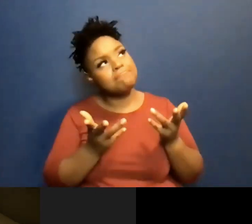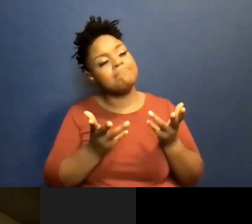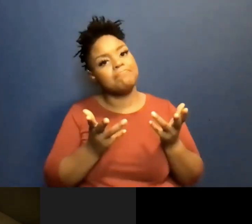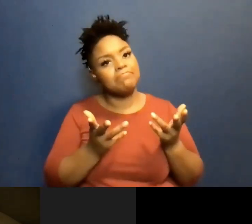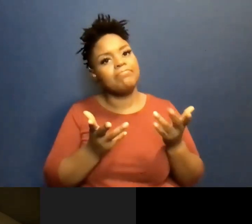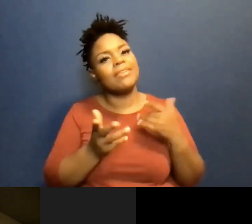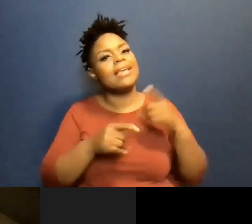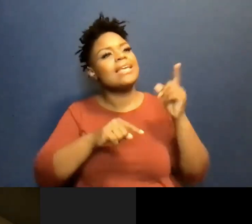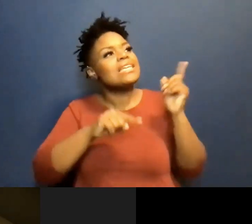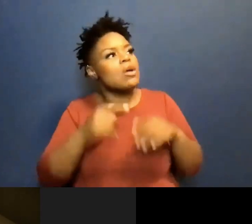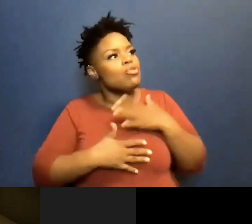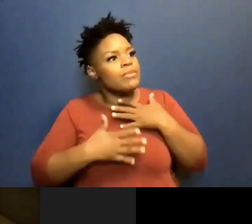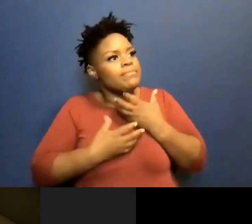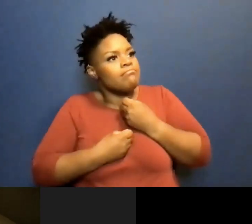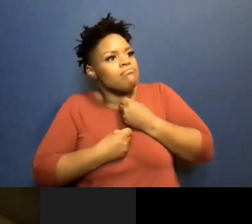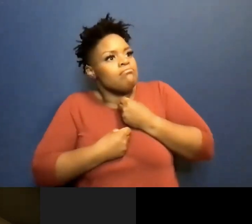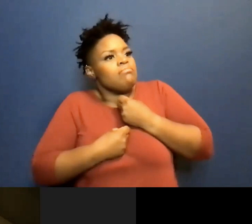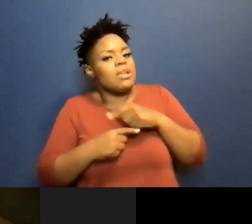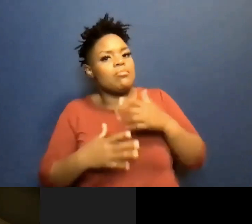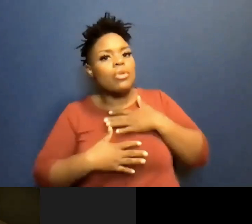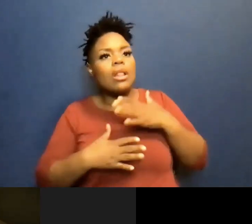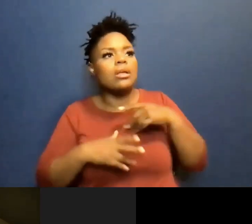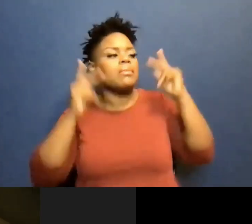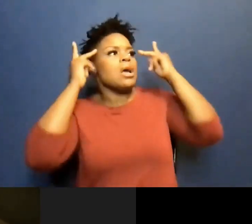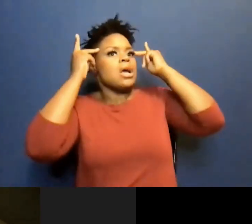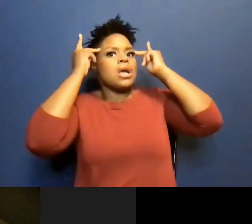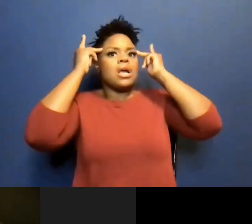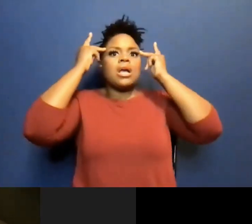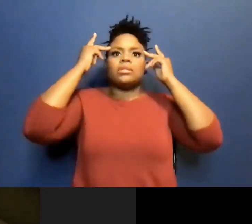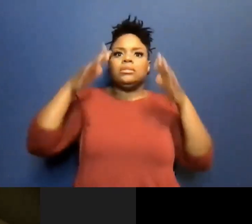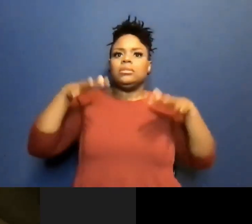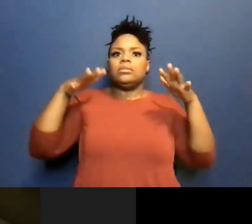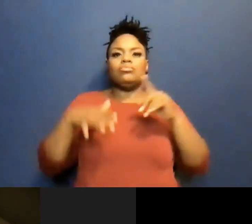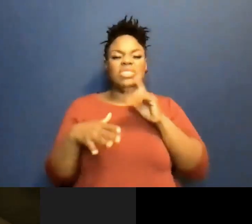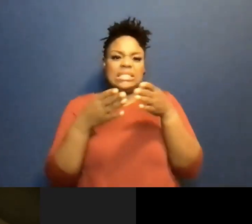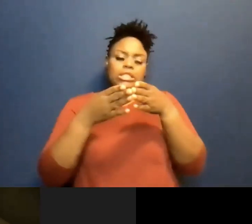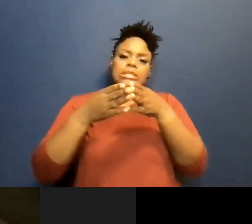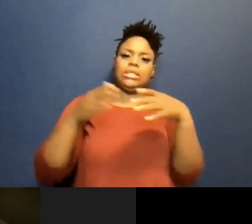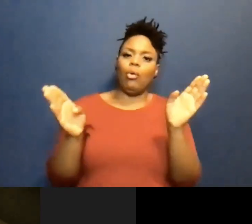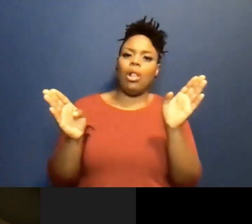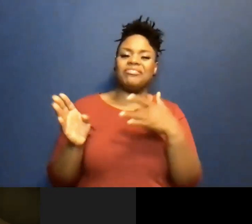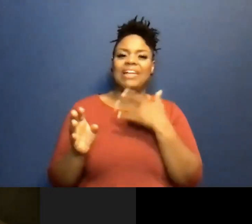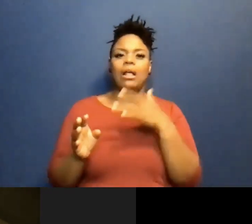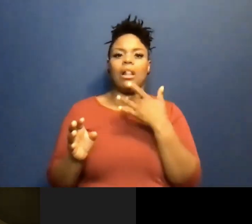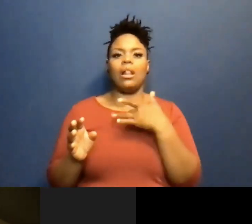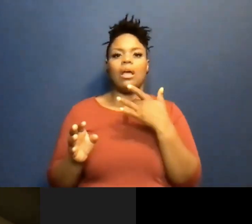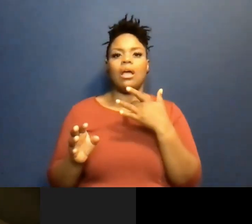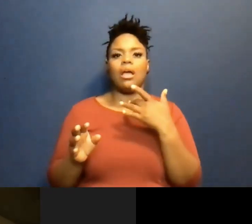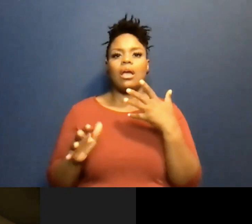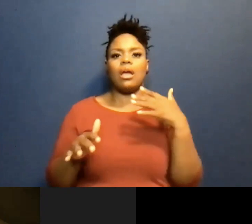but mostly like this overwhelming heaviness that just sinks you as low as you can imagine. So